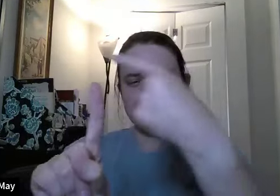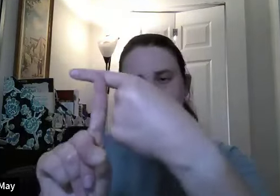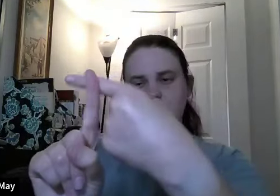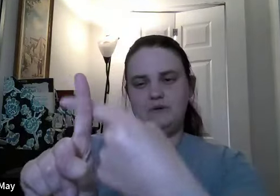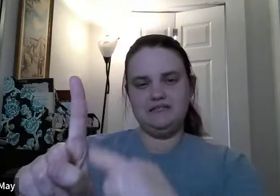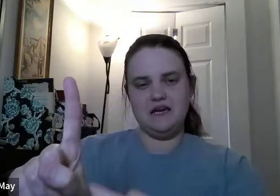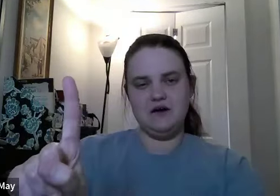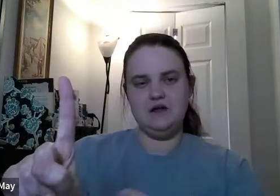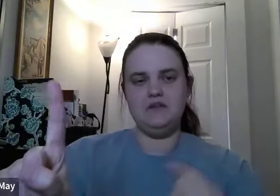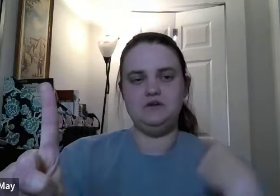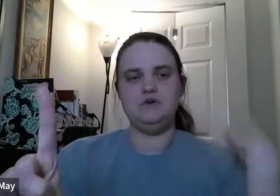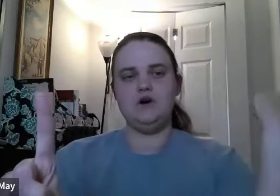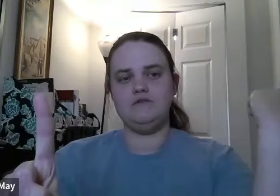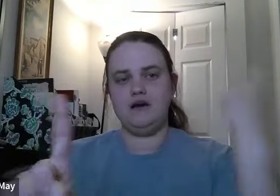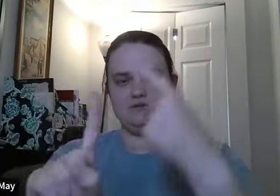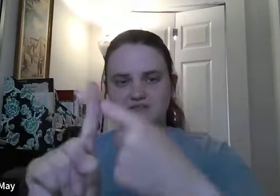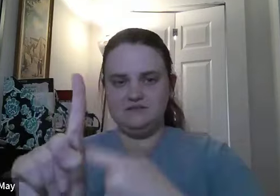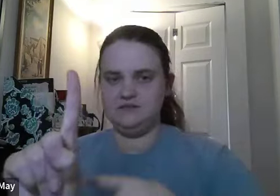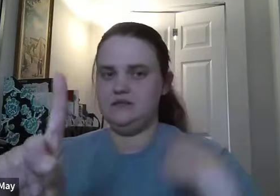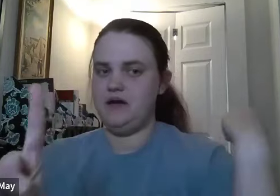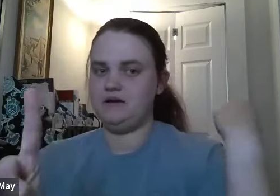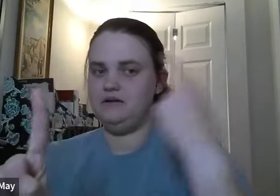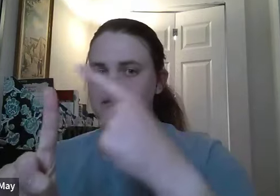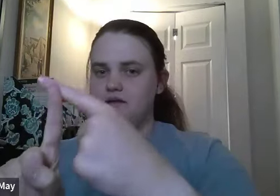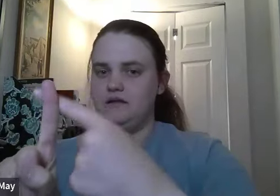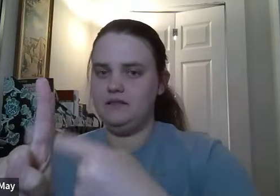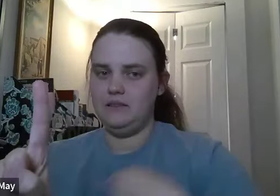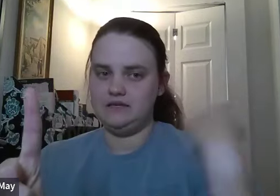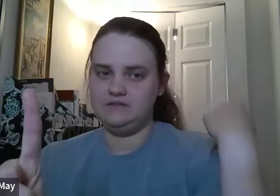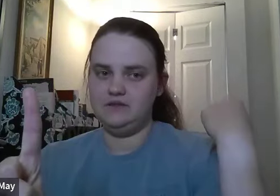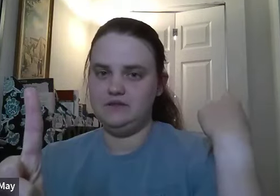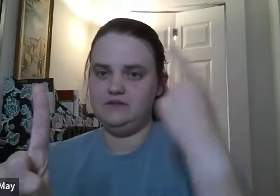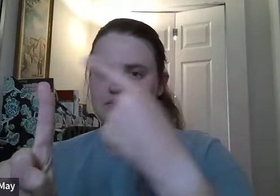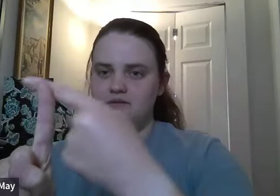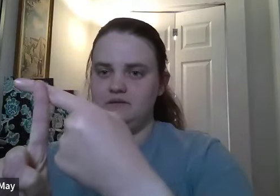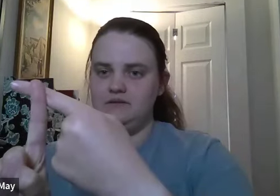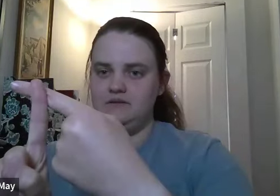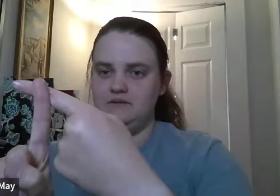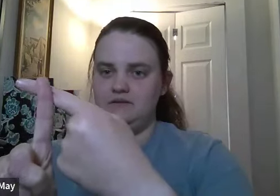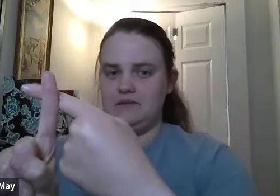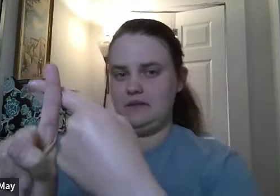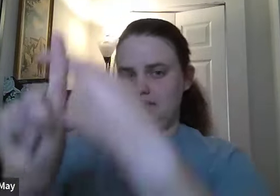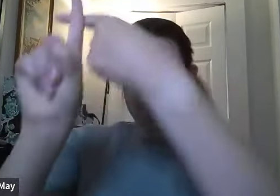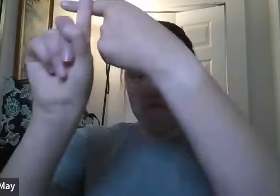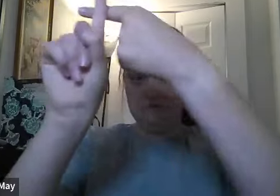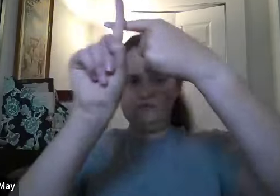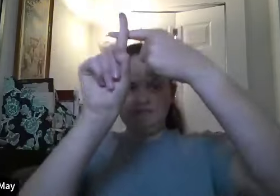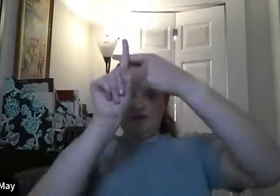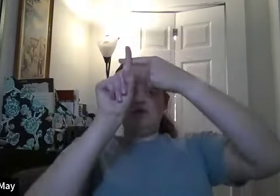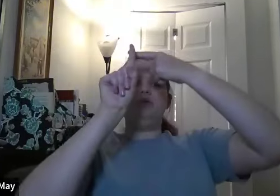like you're going down and then you curve out to the back. Last month. Like, let me see. Let me pull